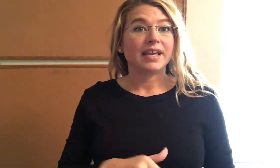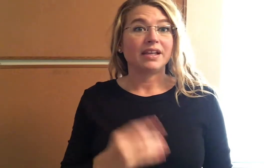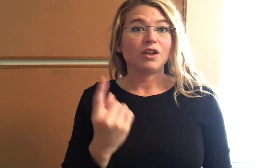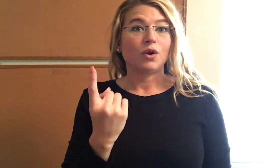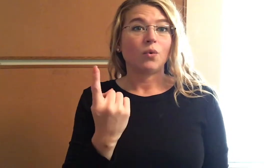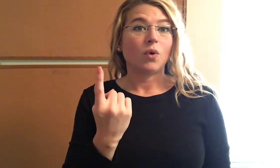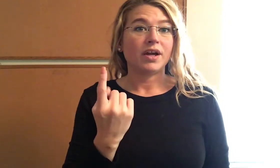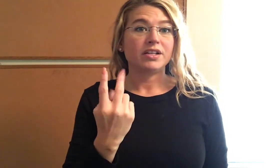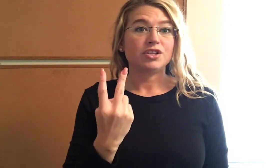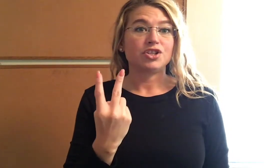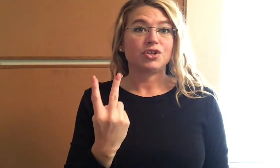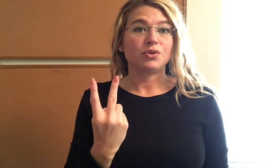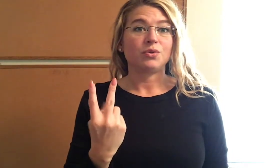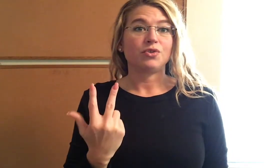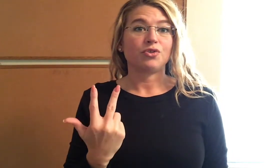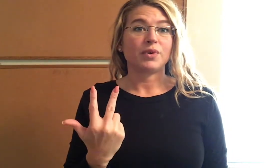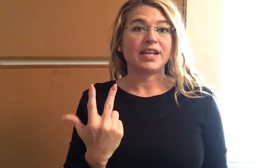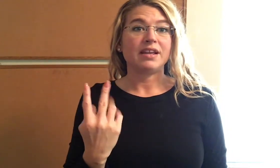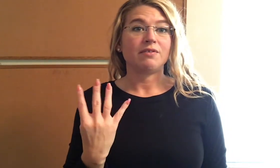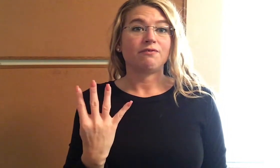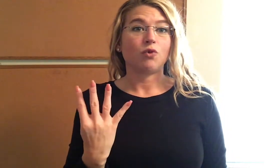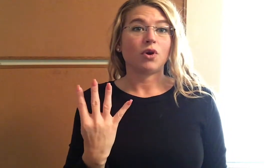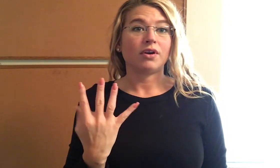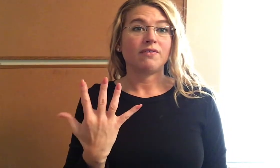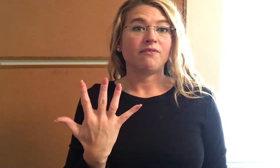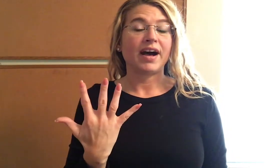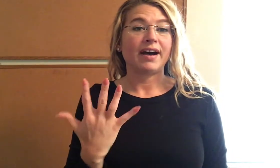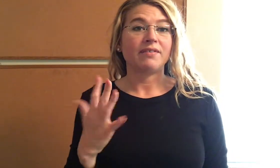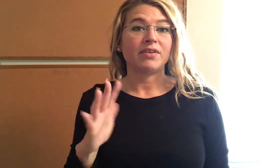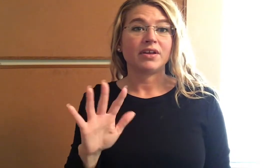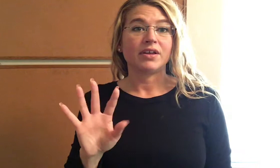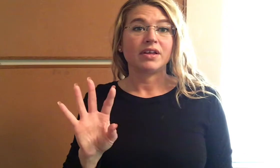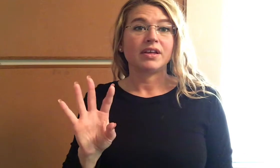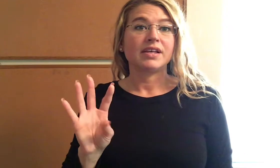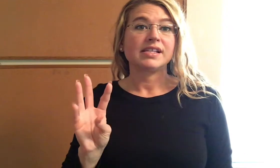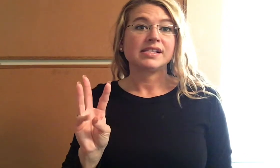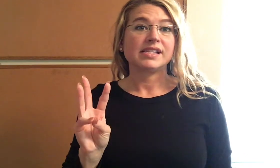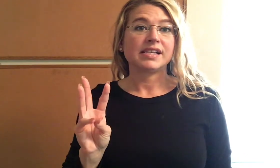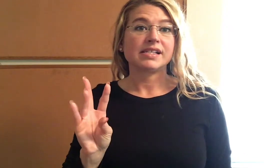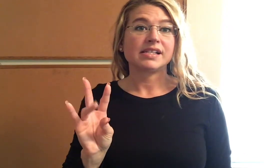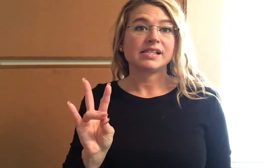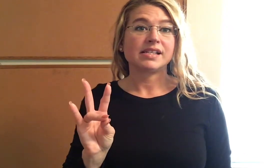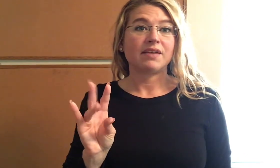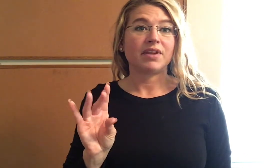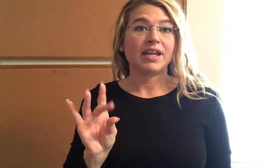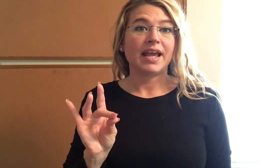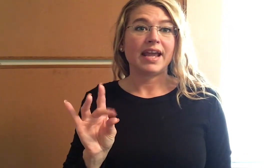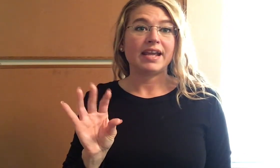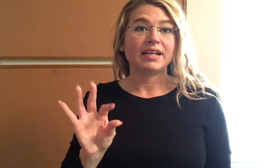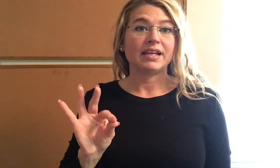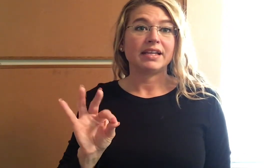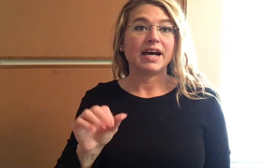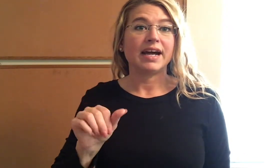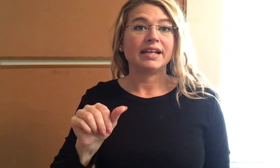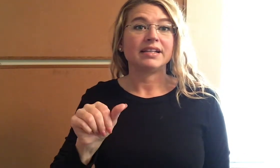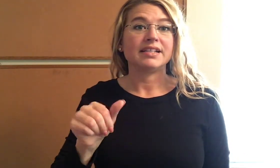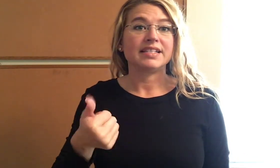again, 1, 2, 3, 4, 5, 6, 7, 8, 9,